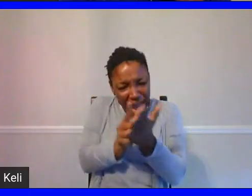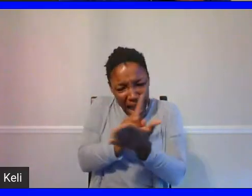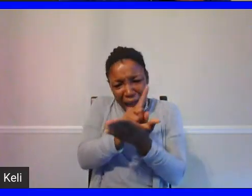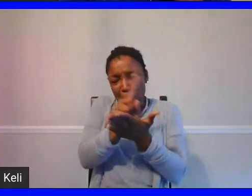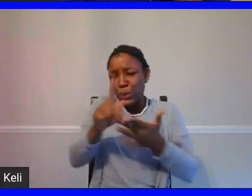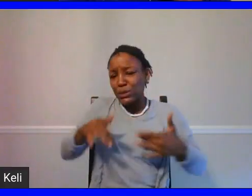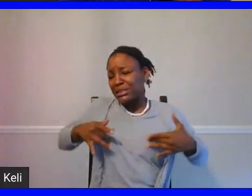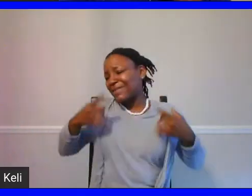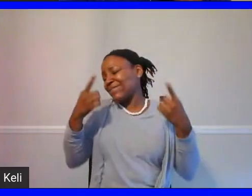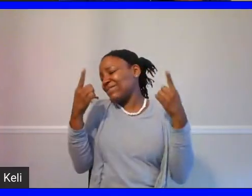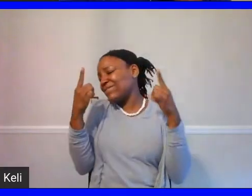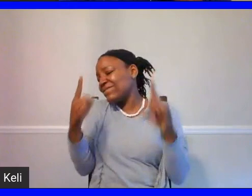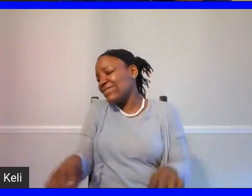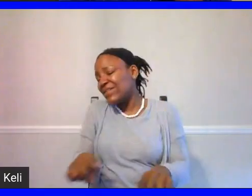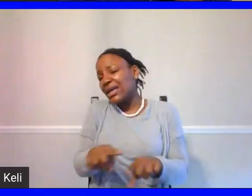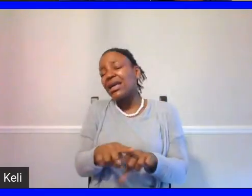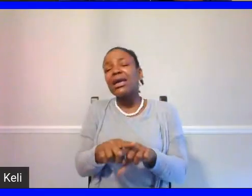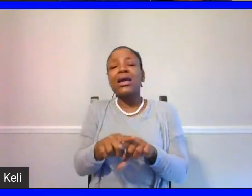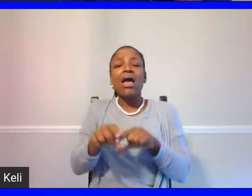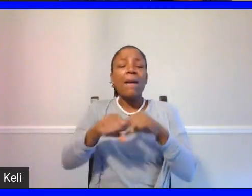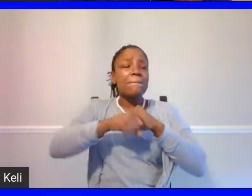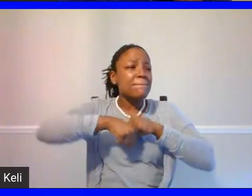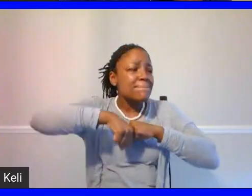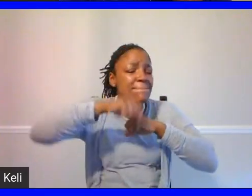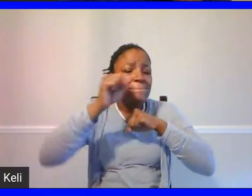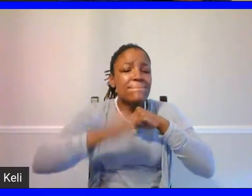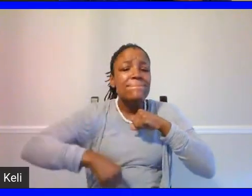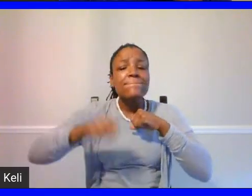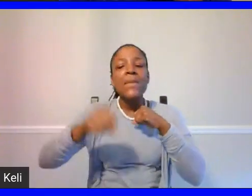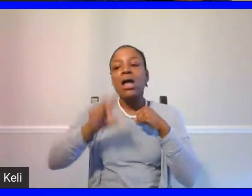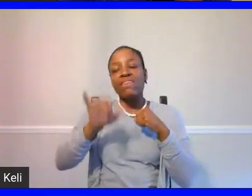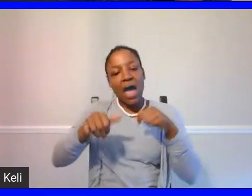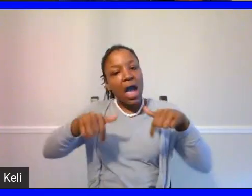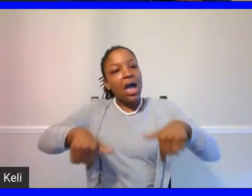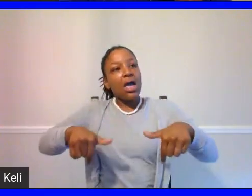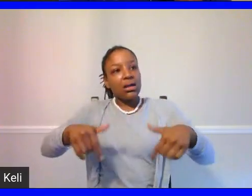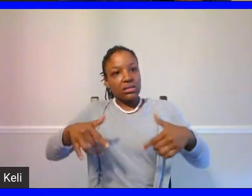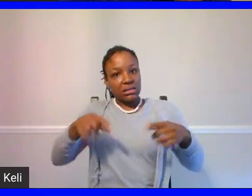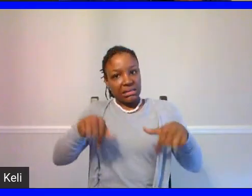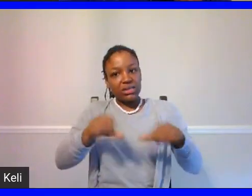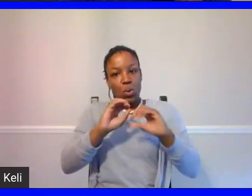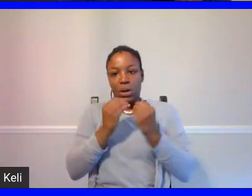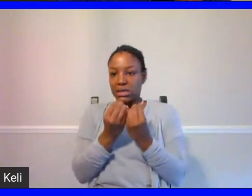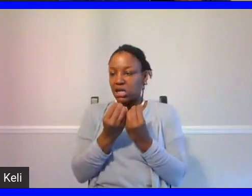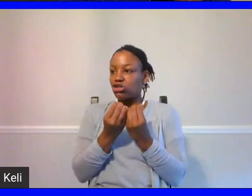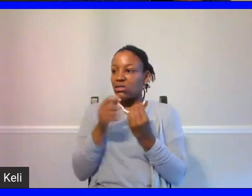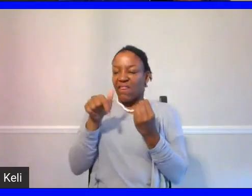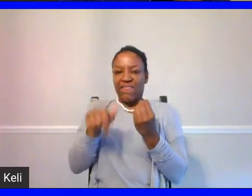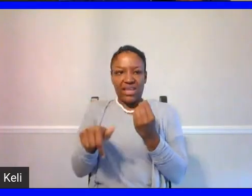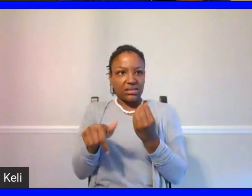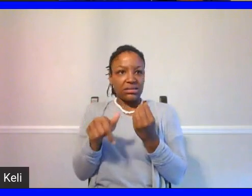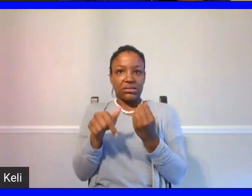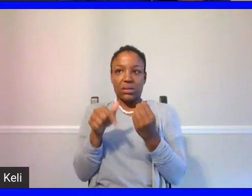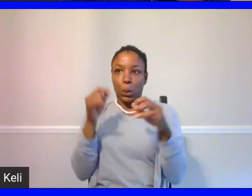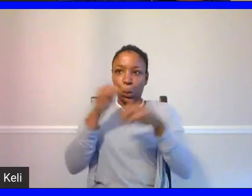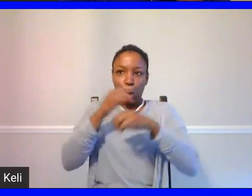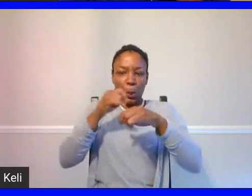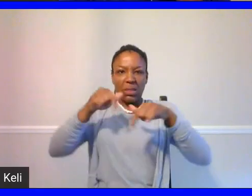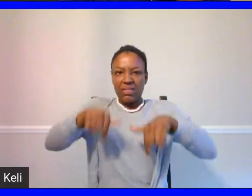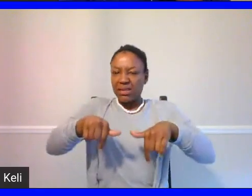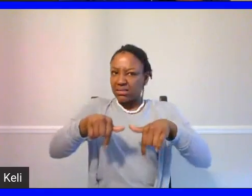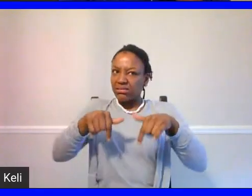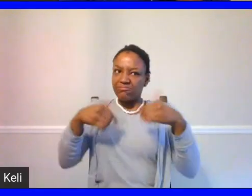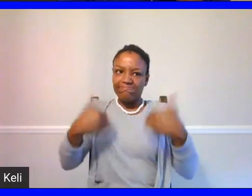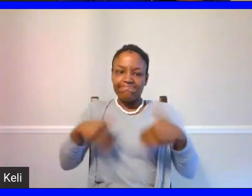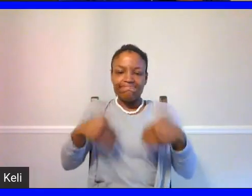about this organization to me, that just the conversations birth